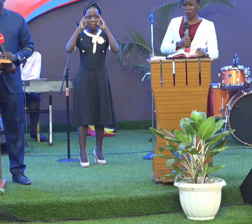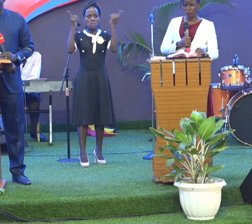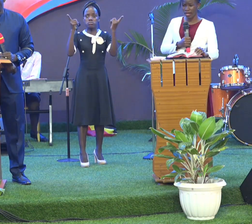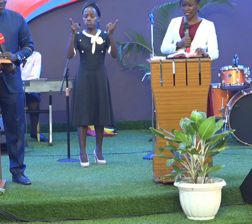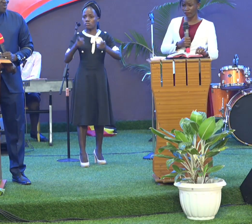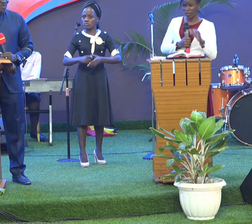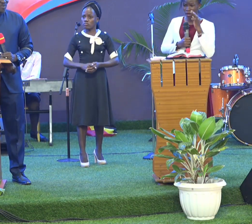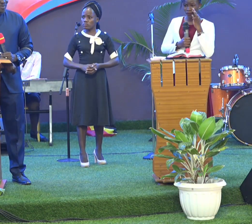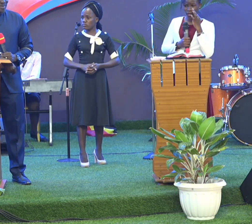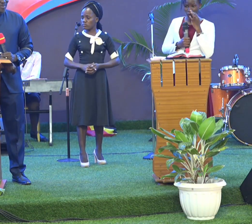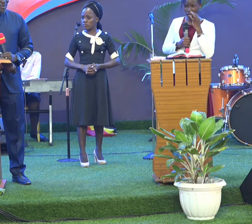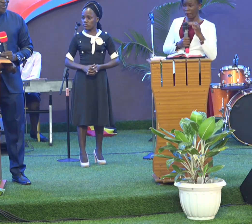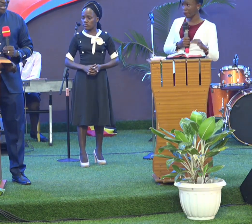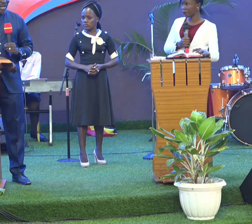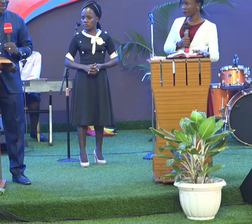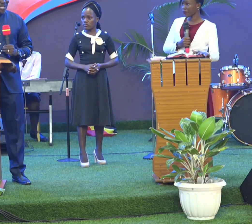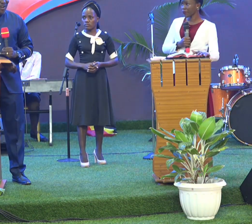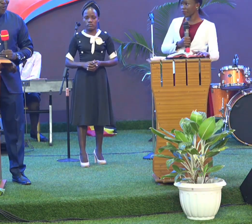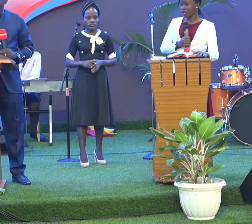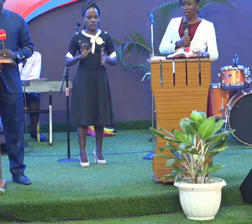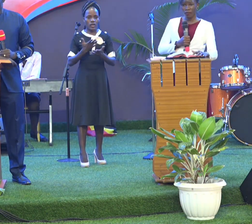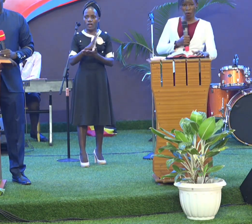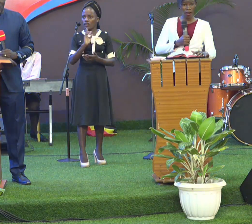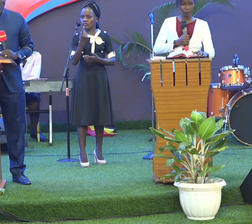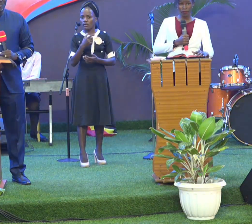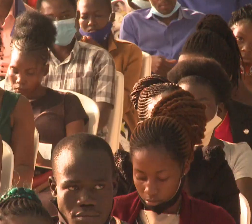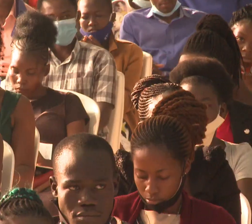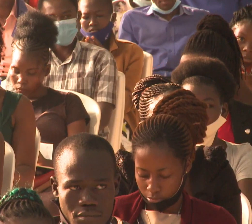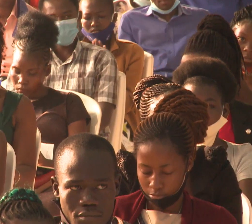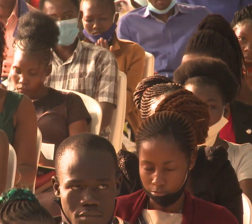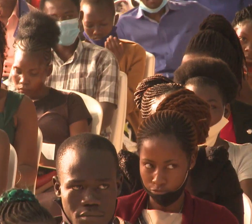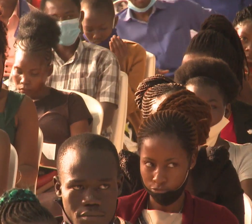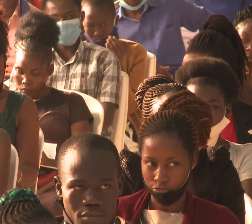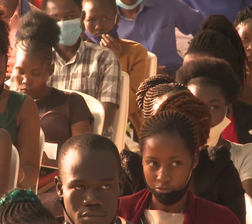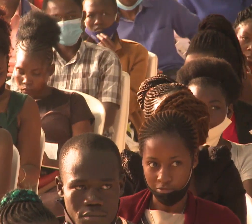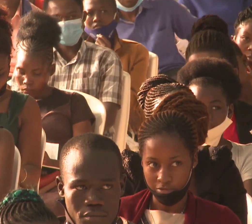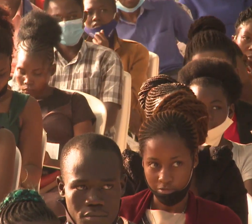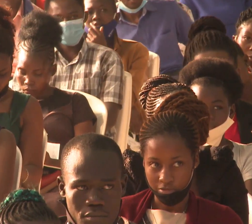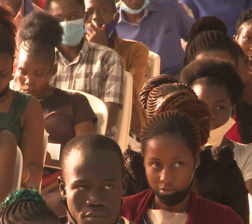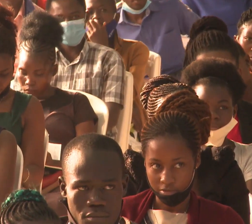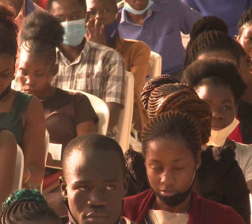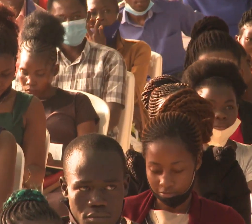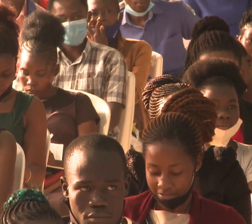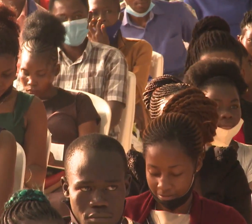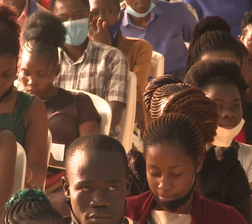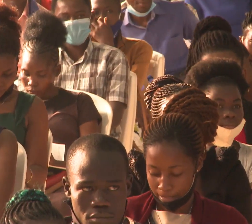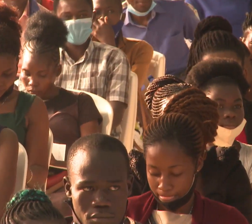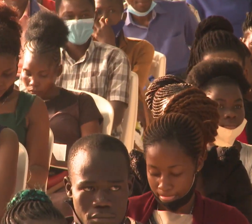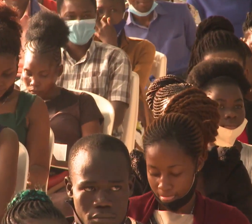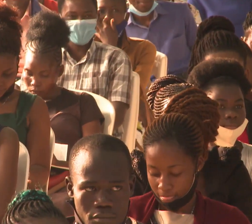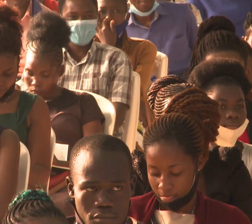if they had burnt fire on him. Everyone puts them. You sleep